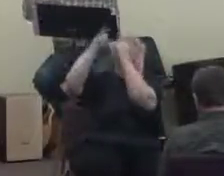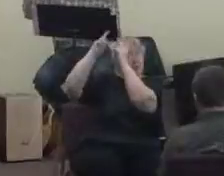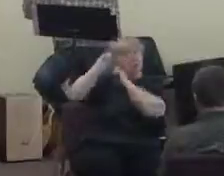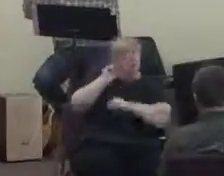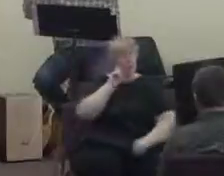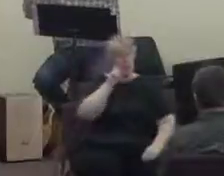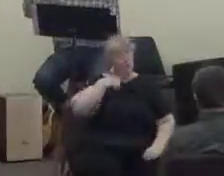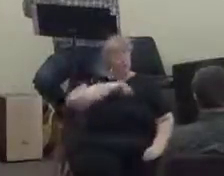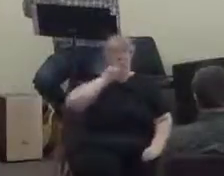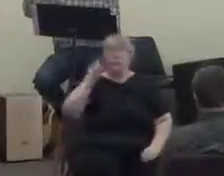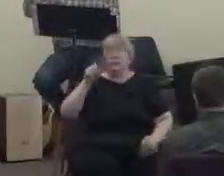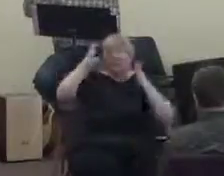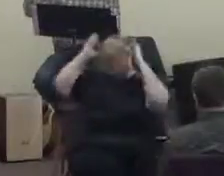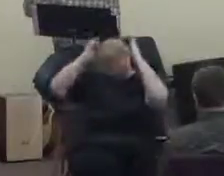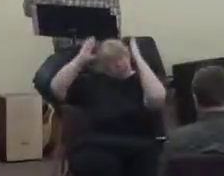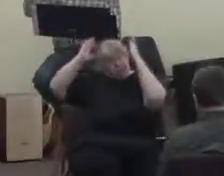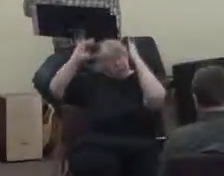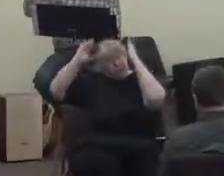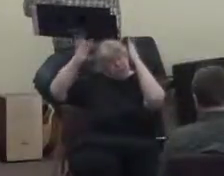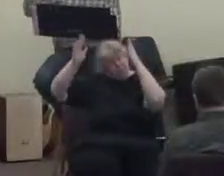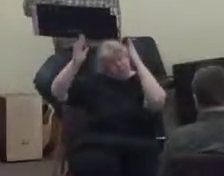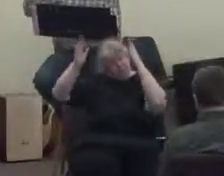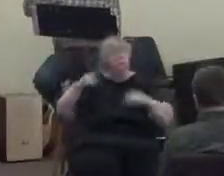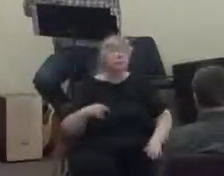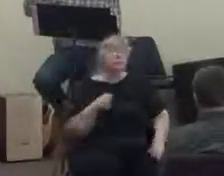Okay? And I tell you